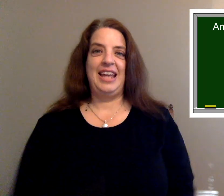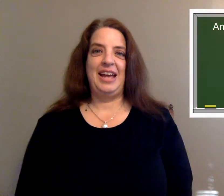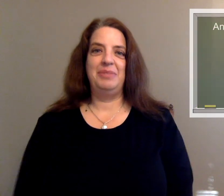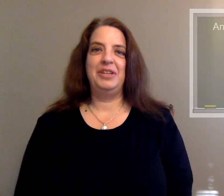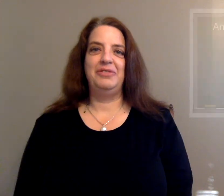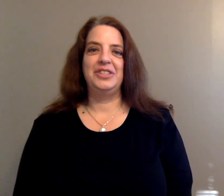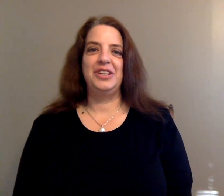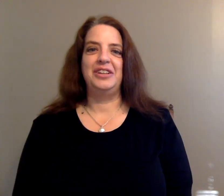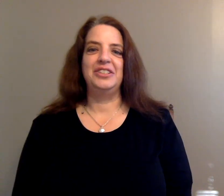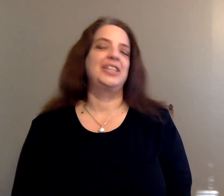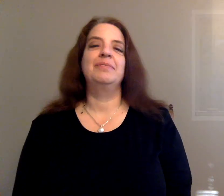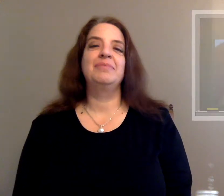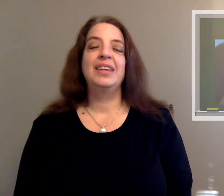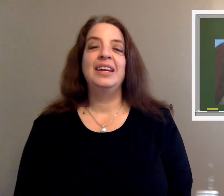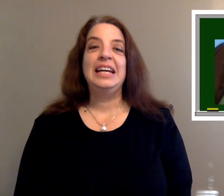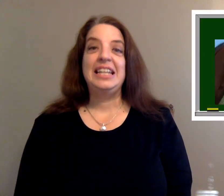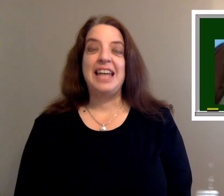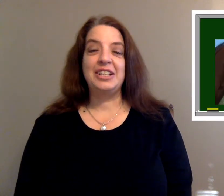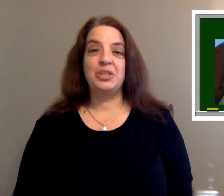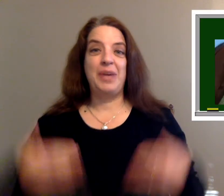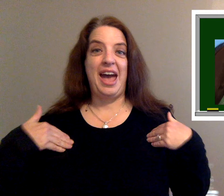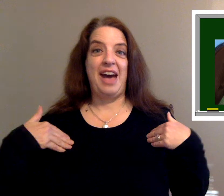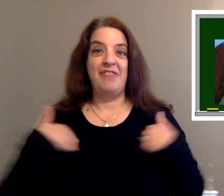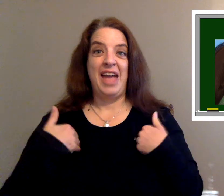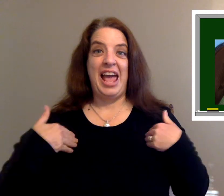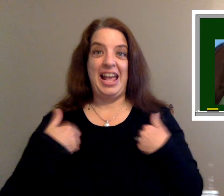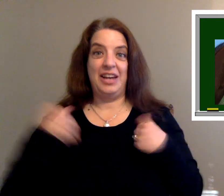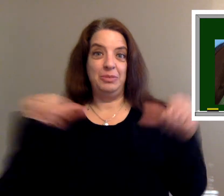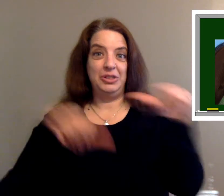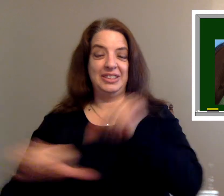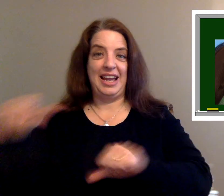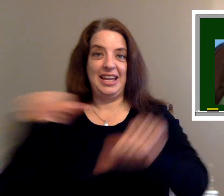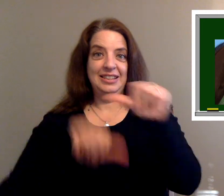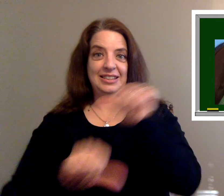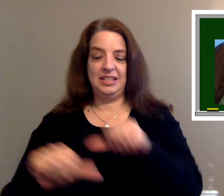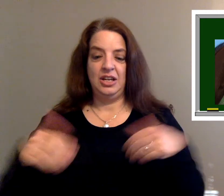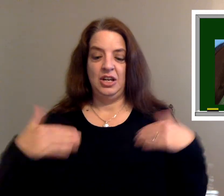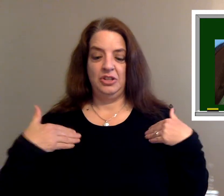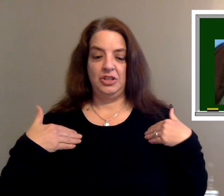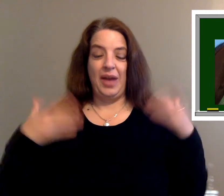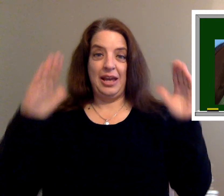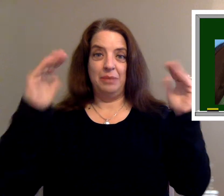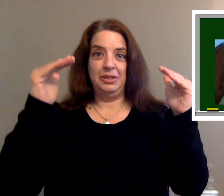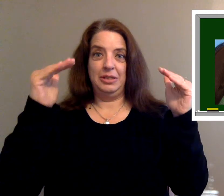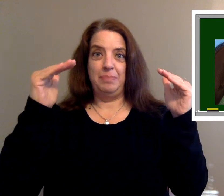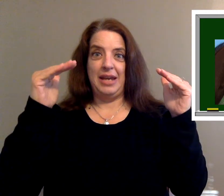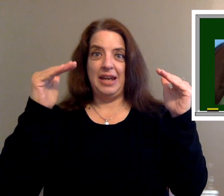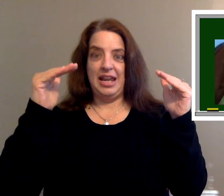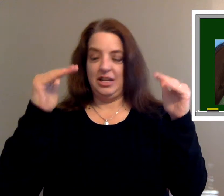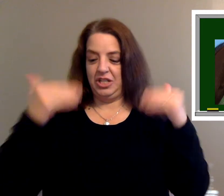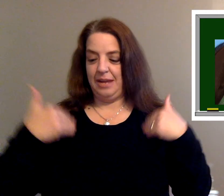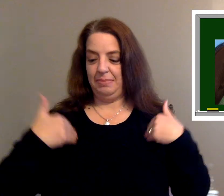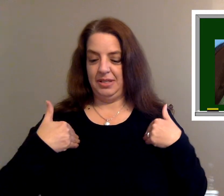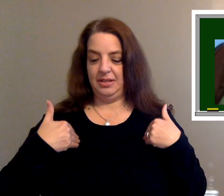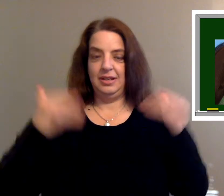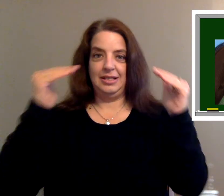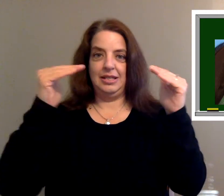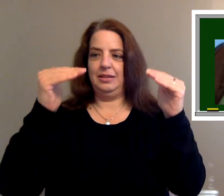anatomy and physiology. Next, we have animal science. So animal, it's bent hand shapes.